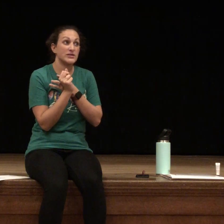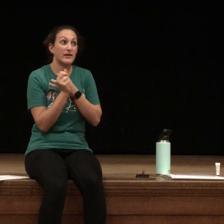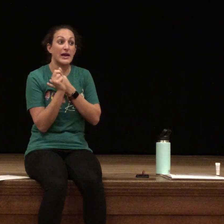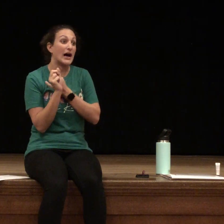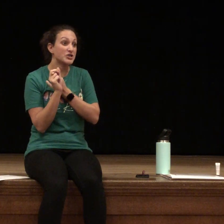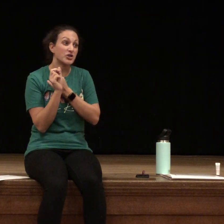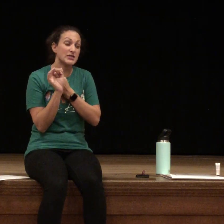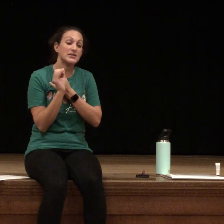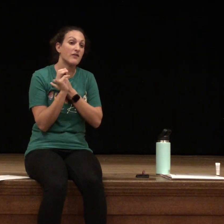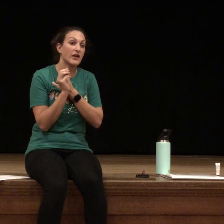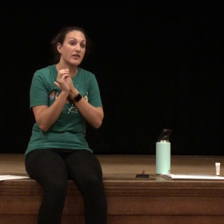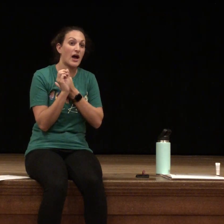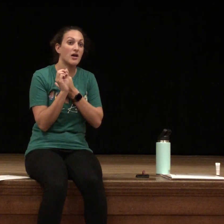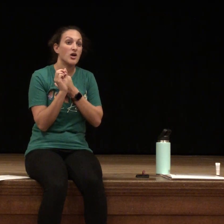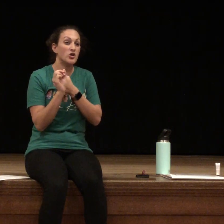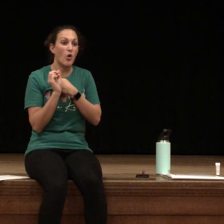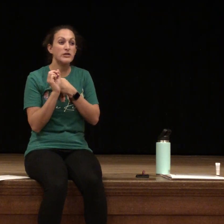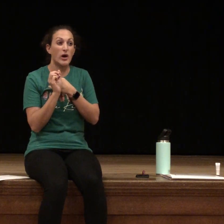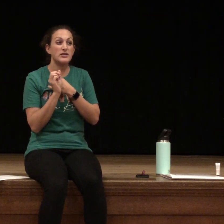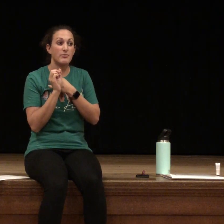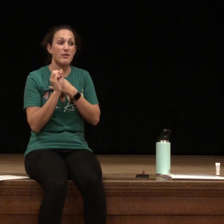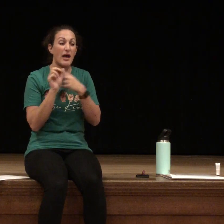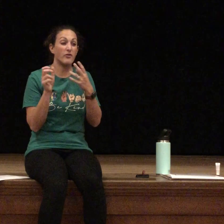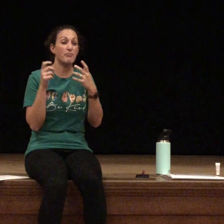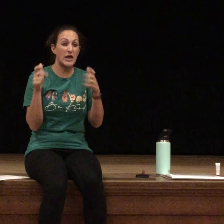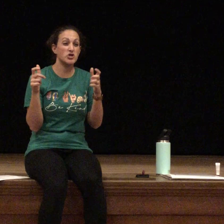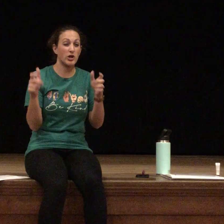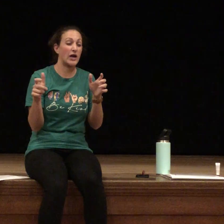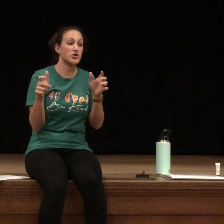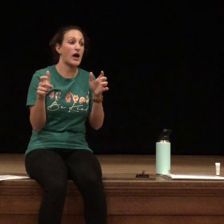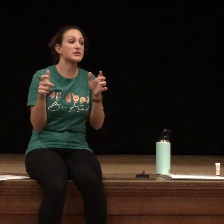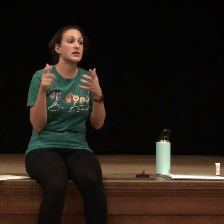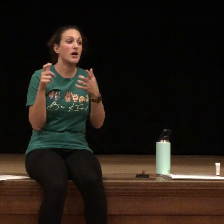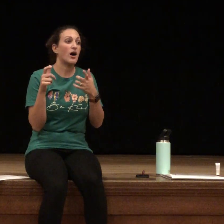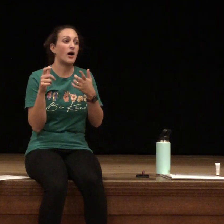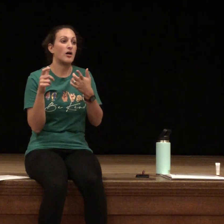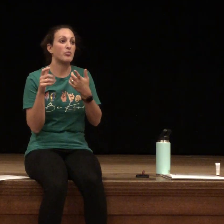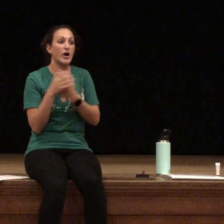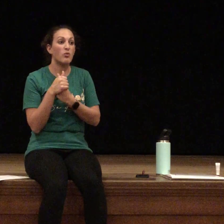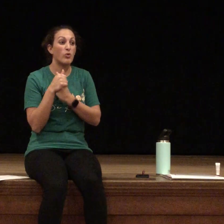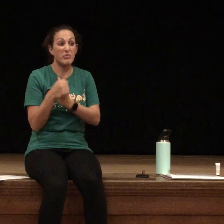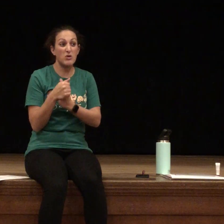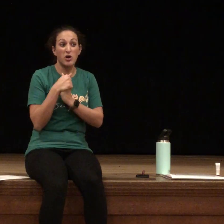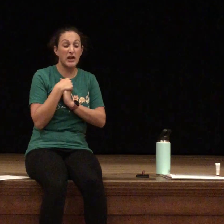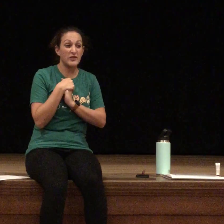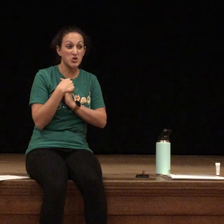say like concerts and stuff like that, you always want it to have a major contrast. But with me working in the